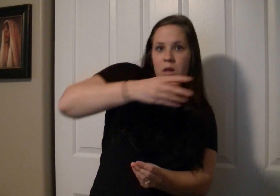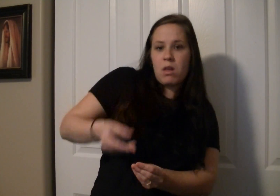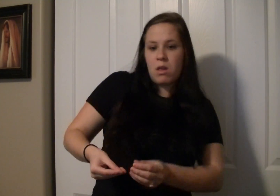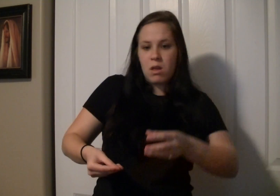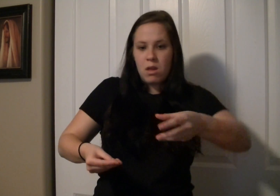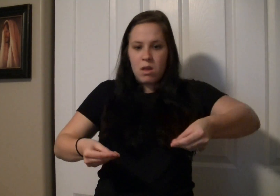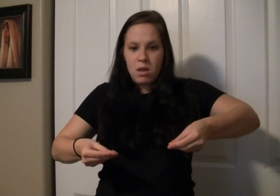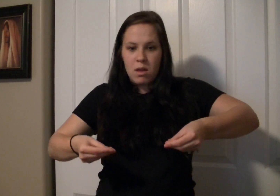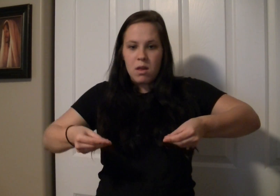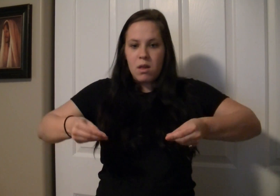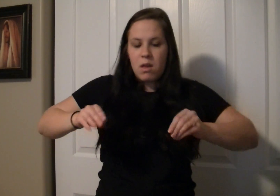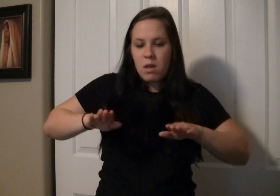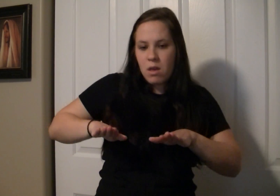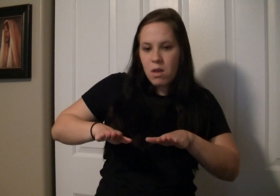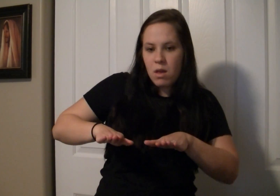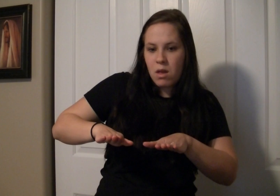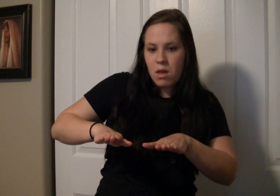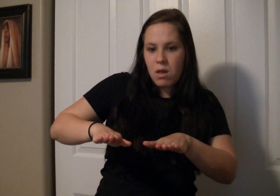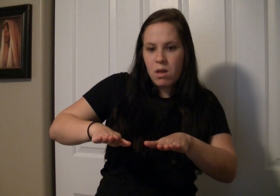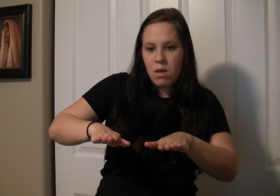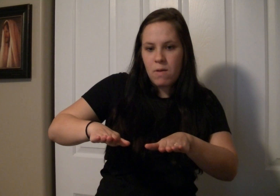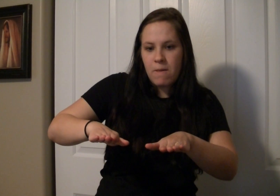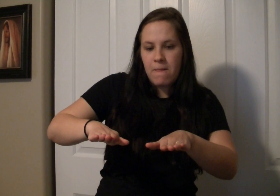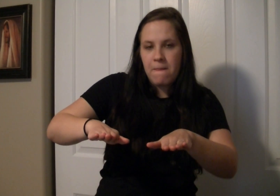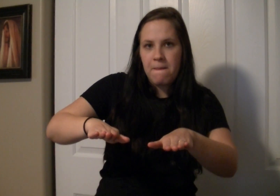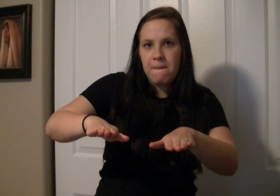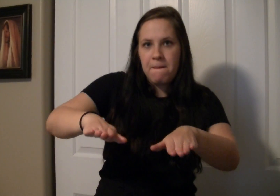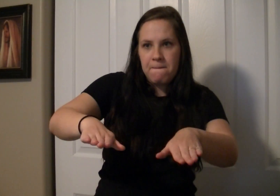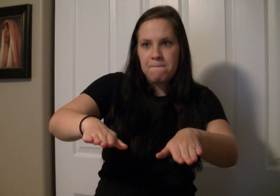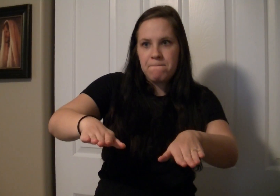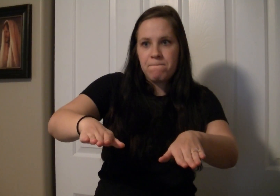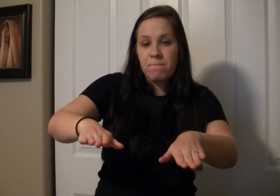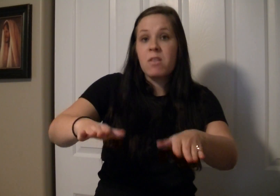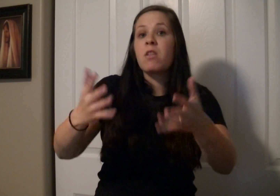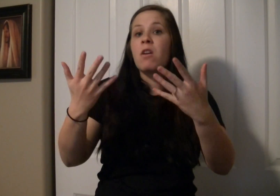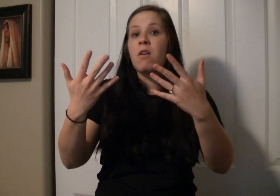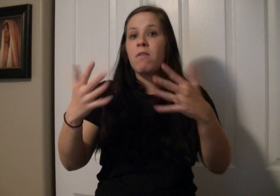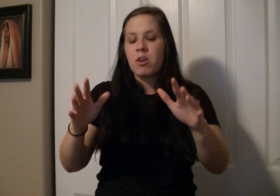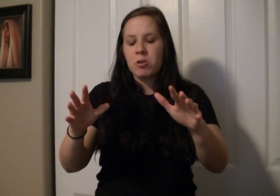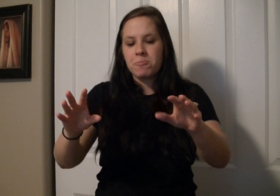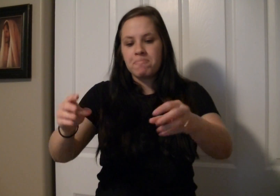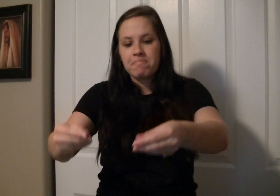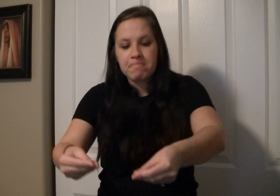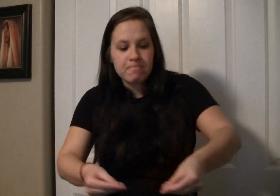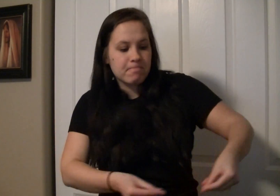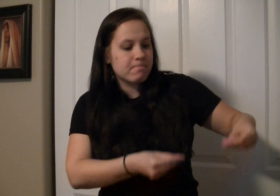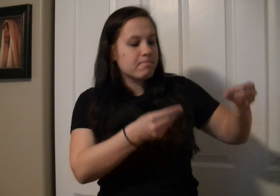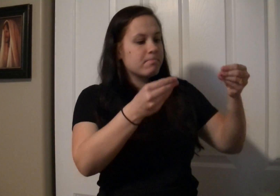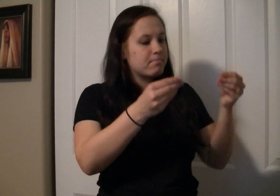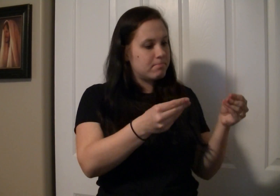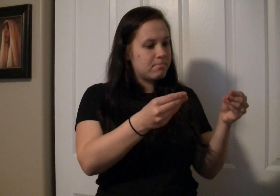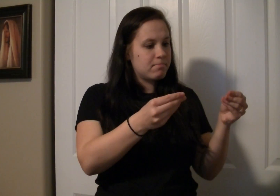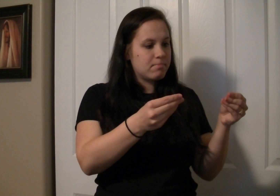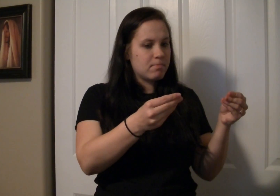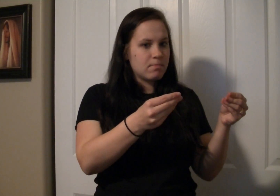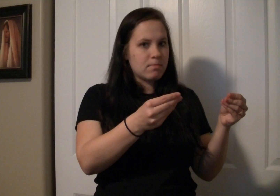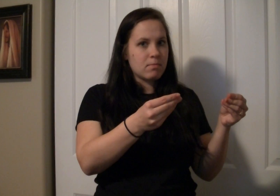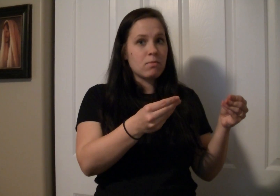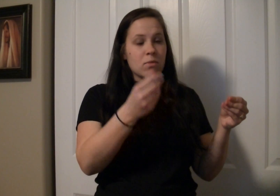sew that up. When you finish with that, you take it out again, you pull your zipper down, and then you're